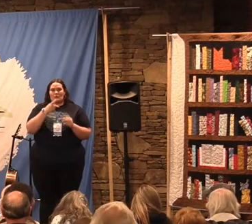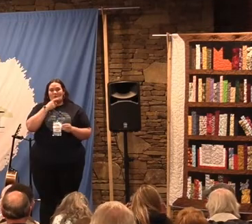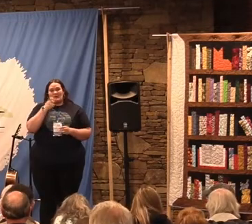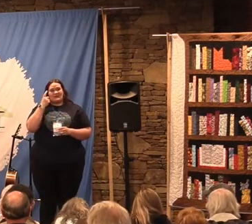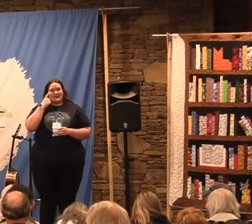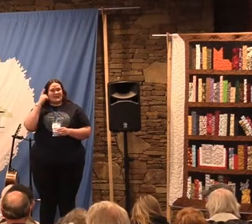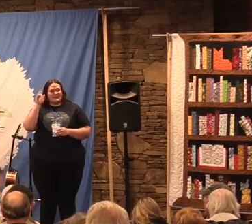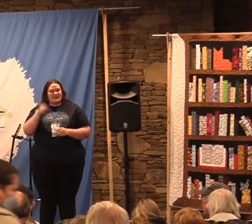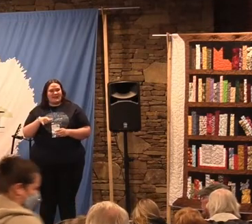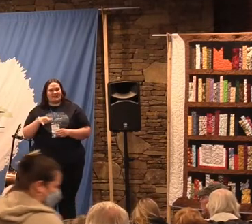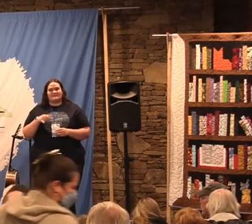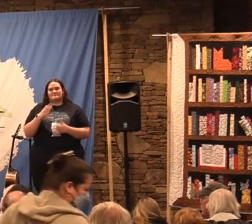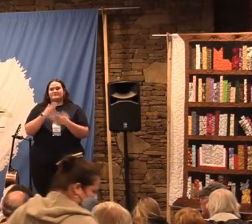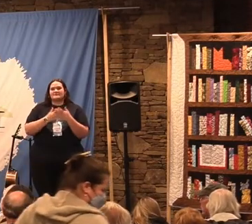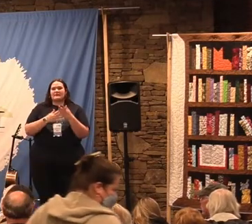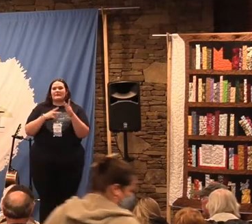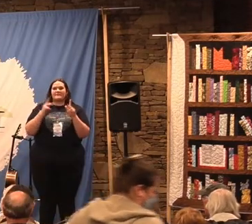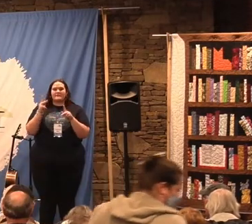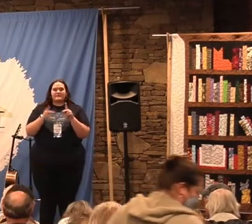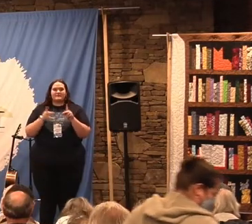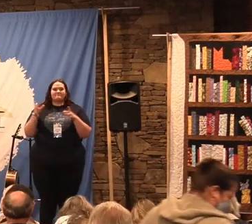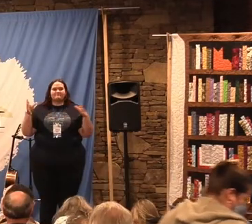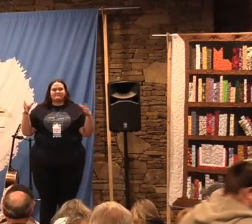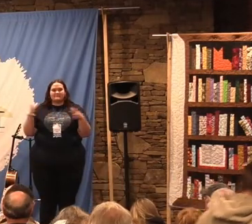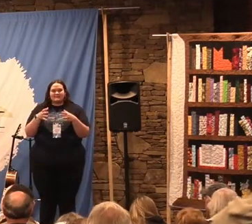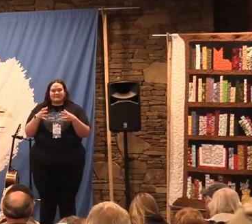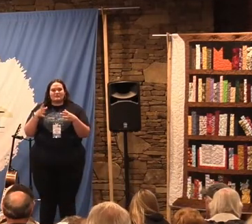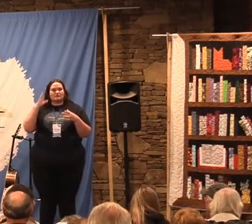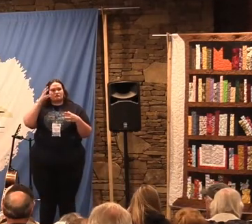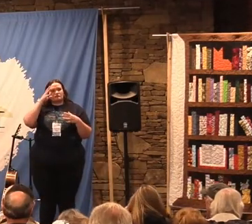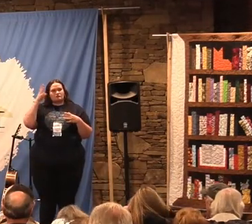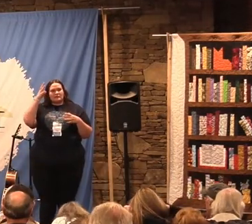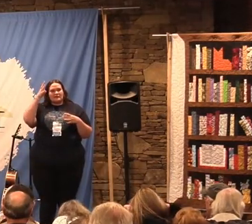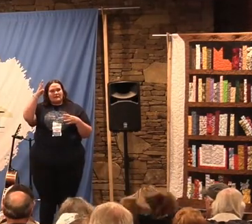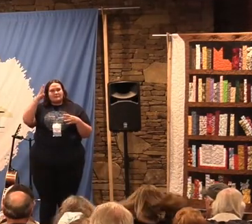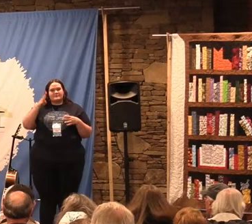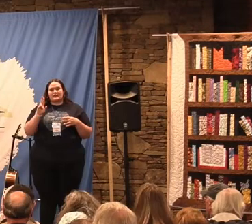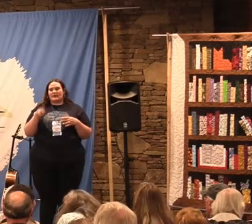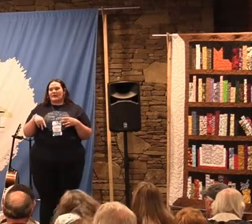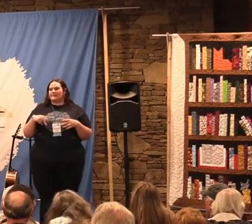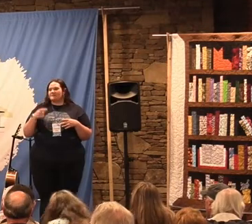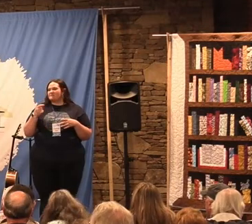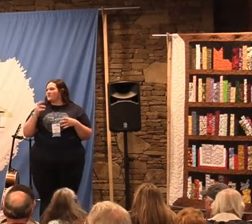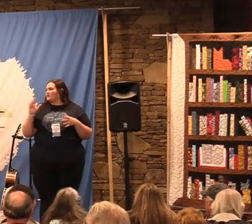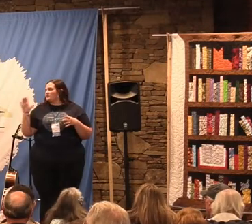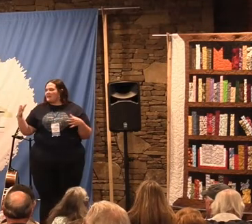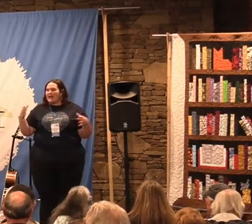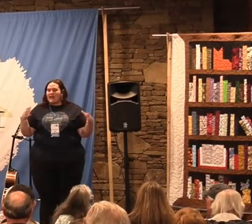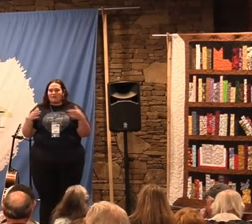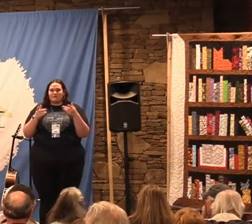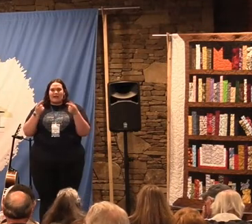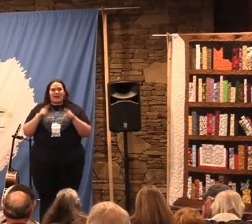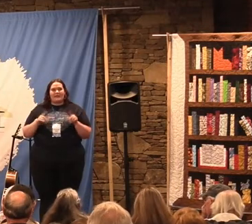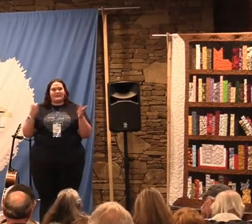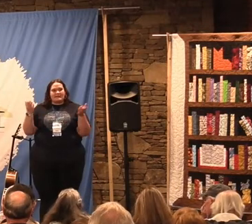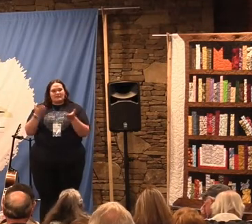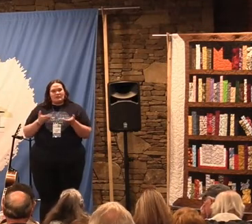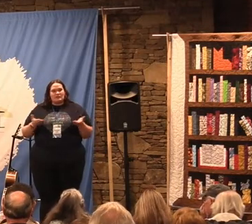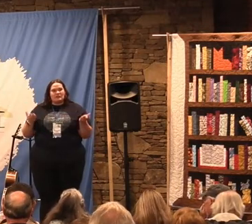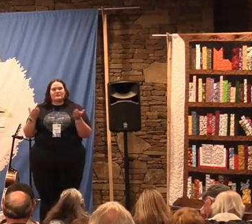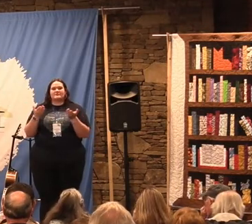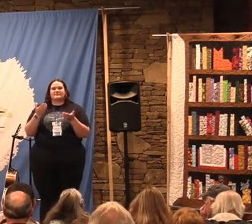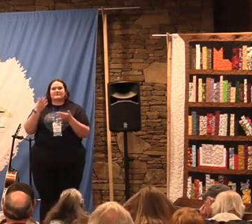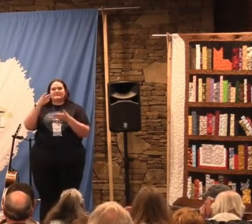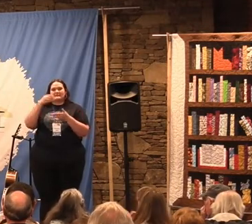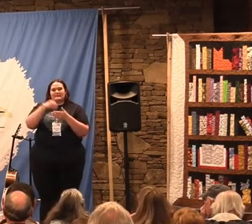blanket. Some folks got together 10 years ago and dreamed up a little gathering that would happen here nestled in